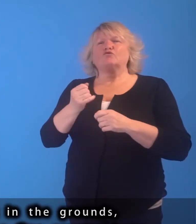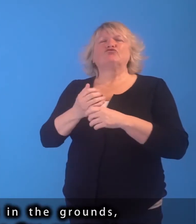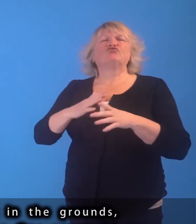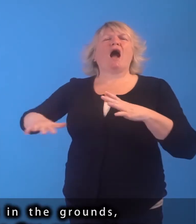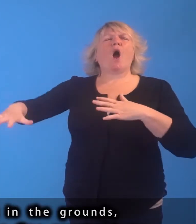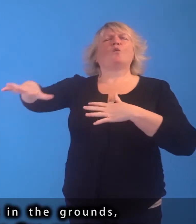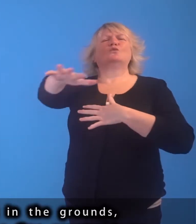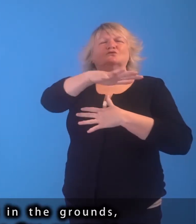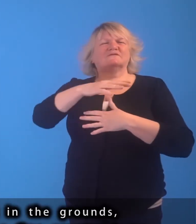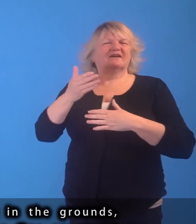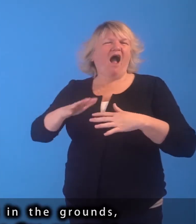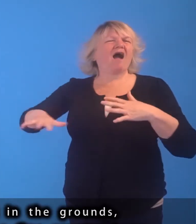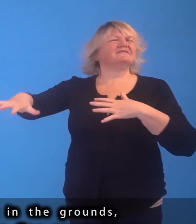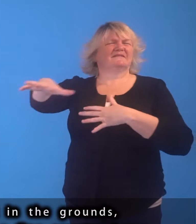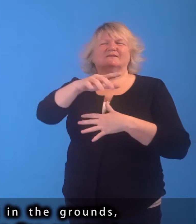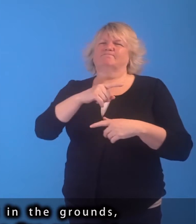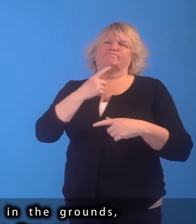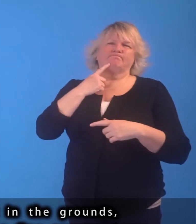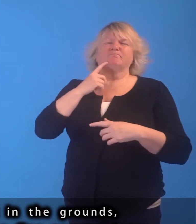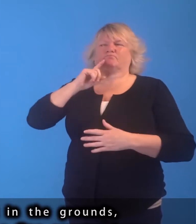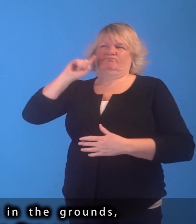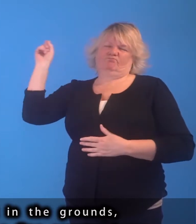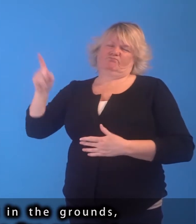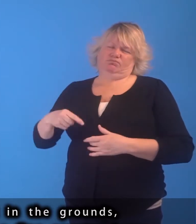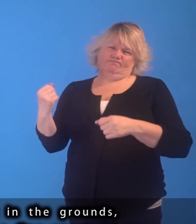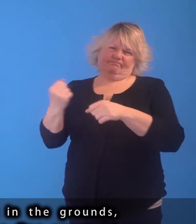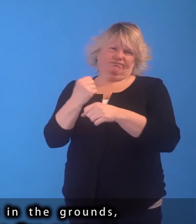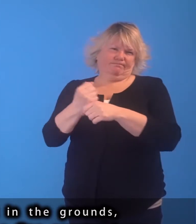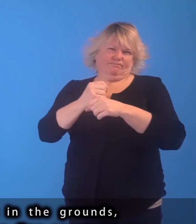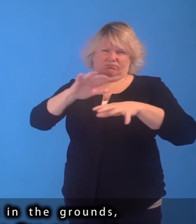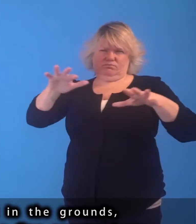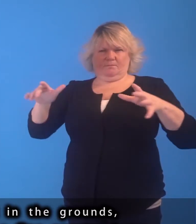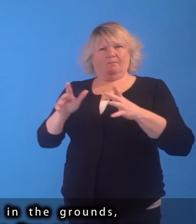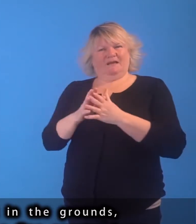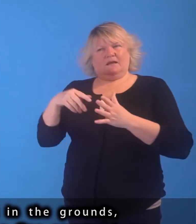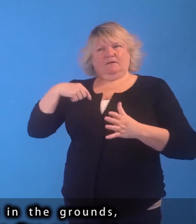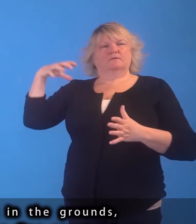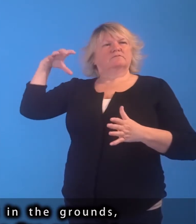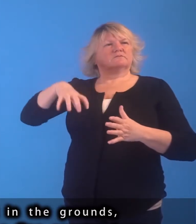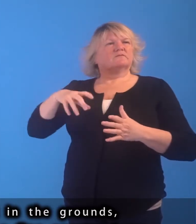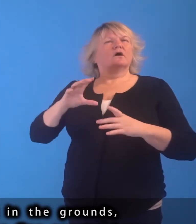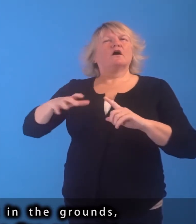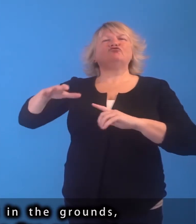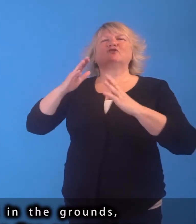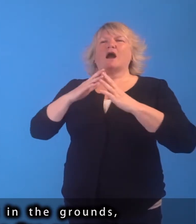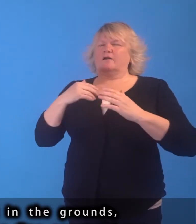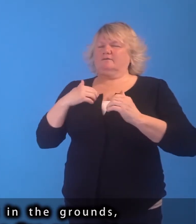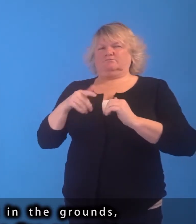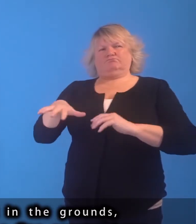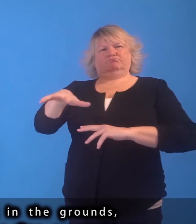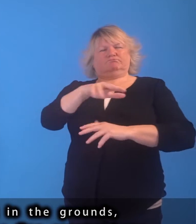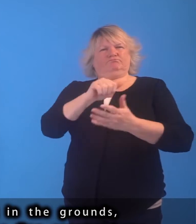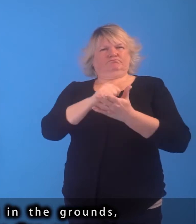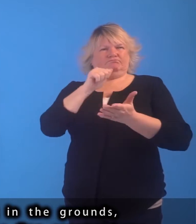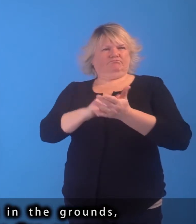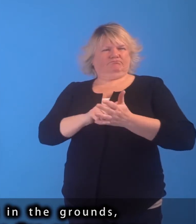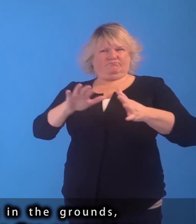He also commissioned major work in the grounds, turning them into gardens worthy of a fine country